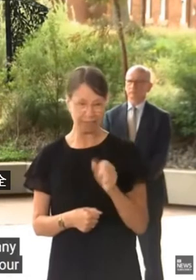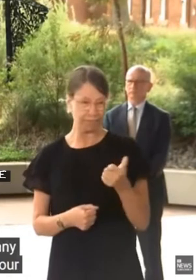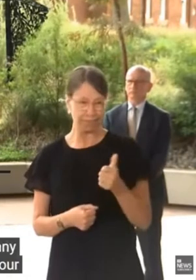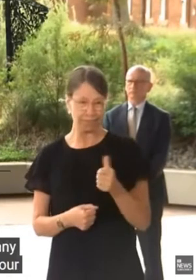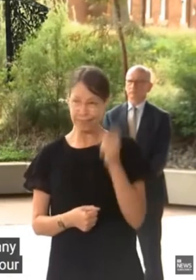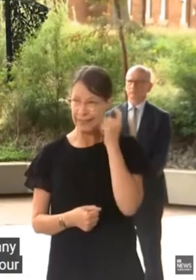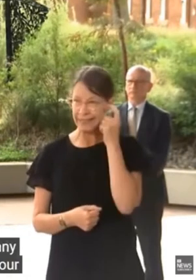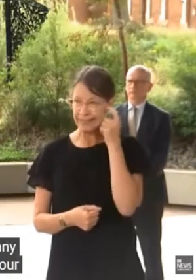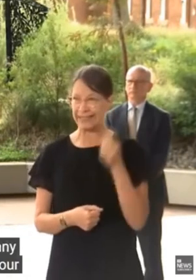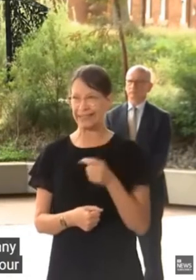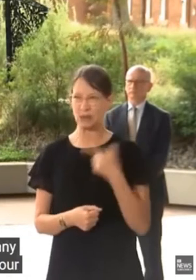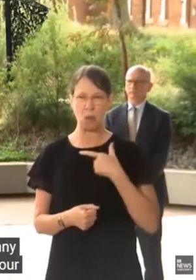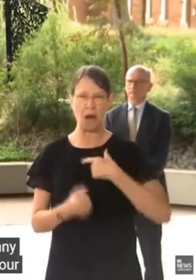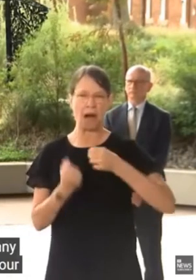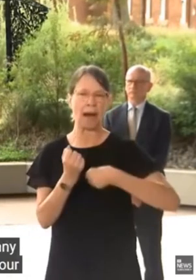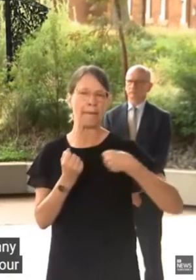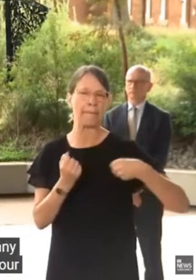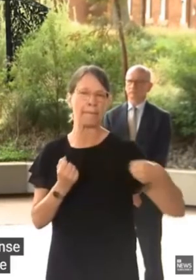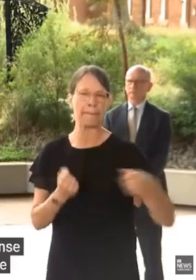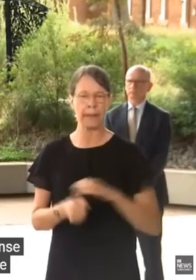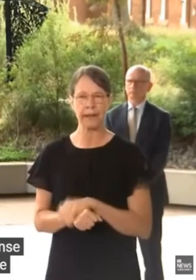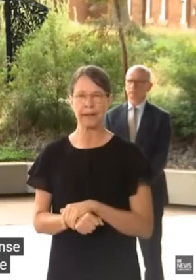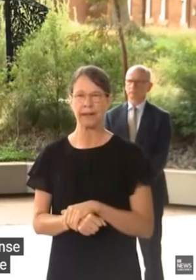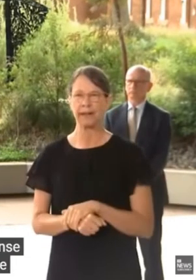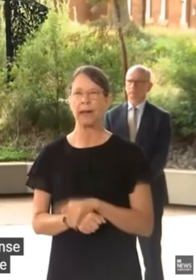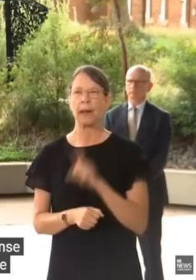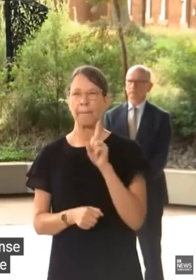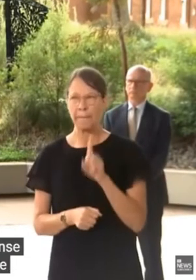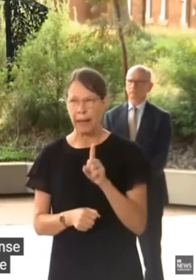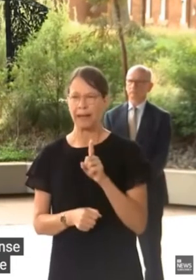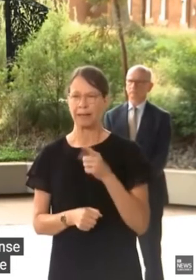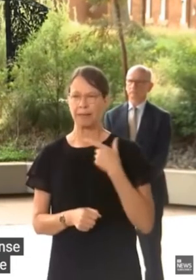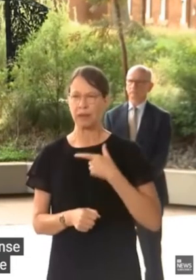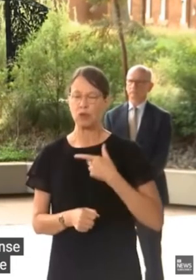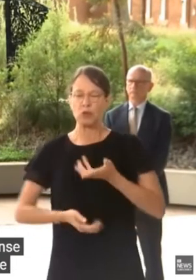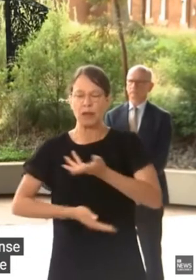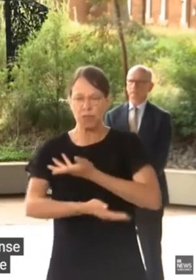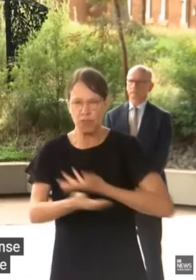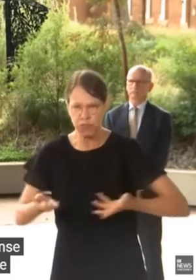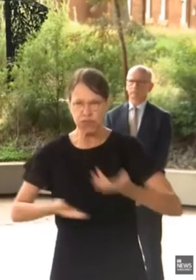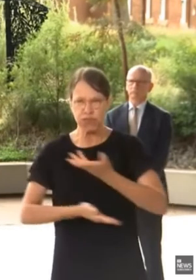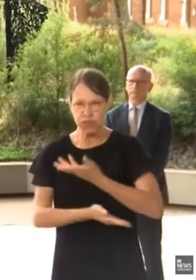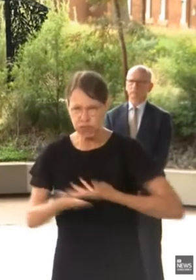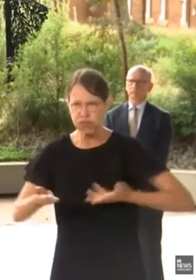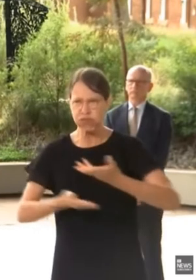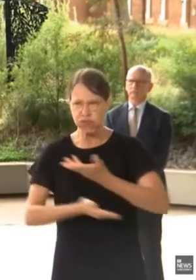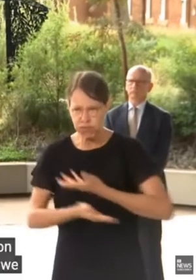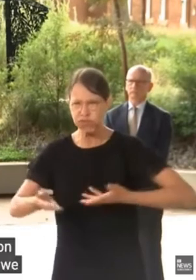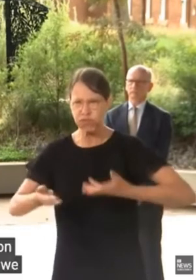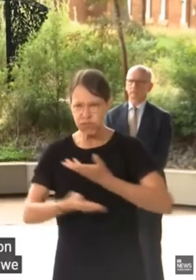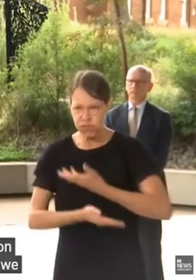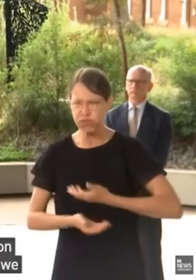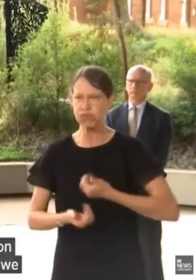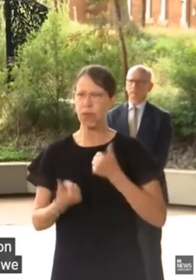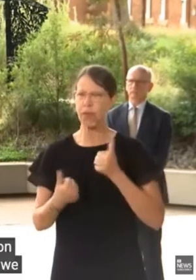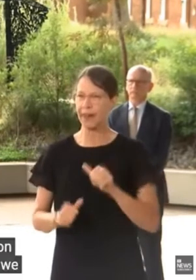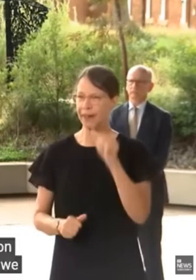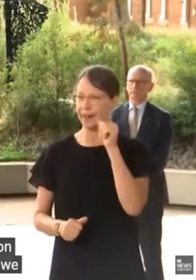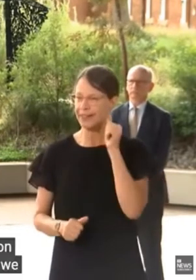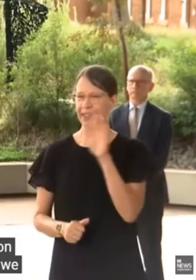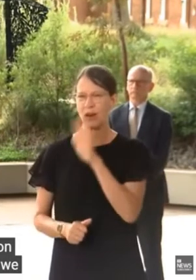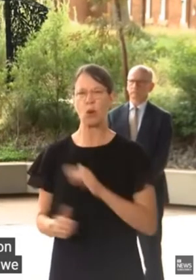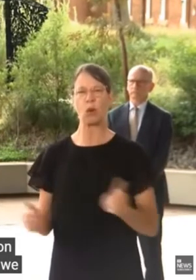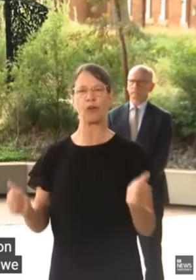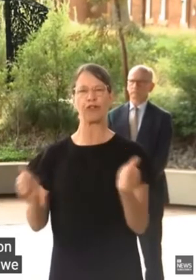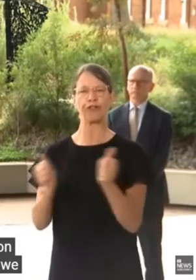sense. But on reflection and debate, we all came to the conclusion yesterday that the best